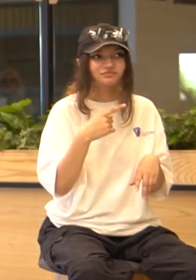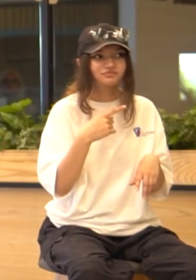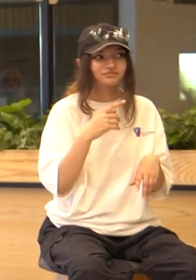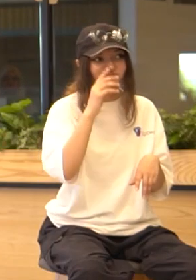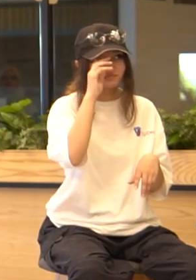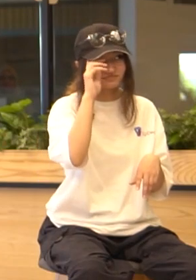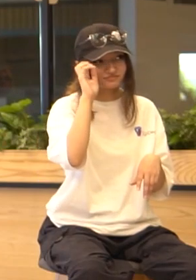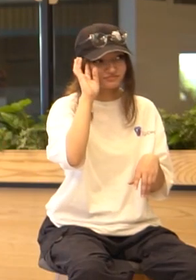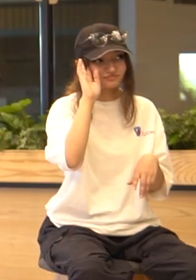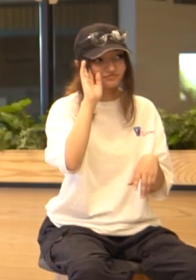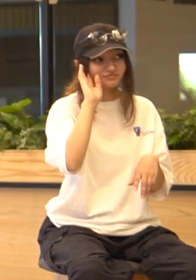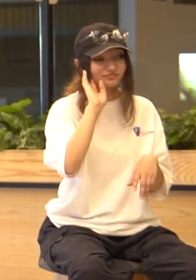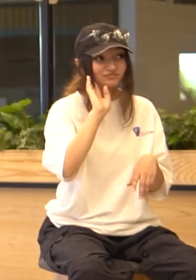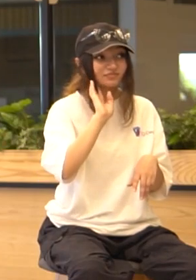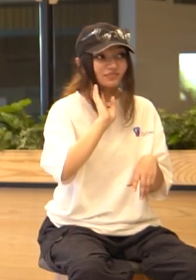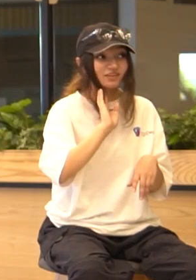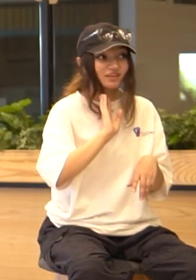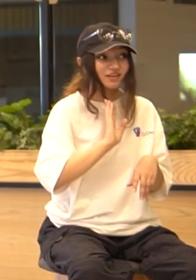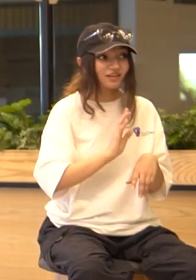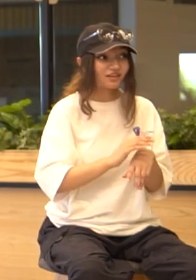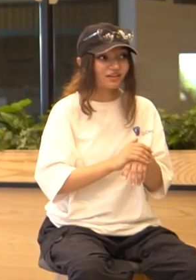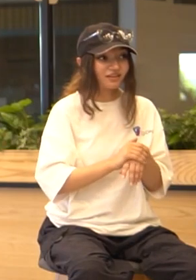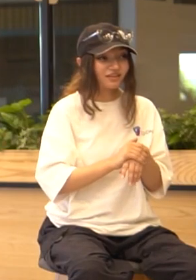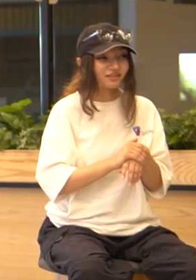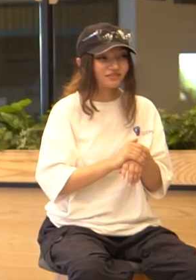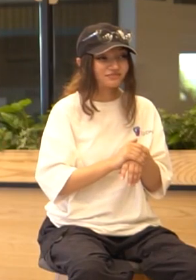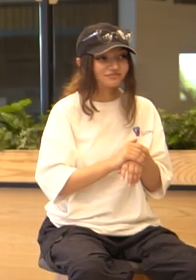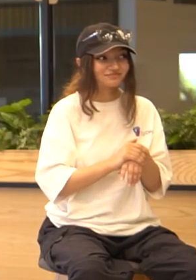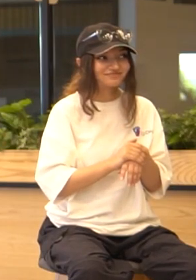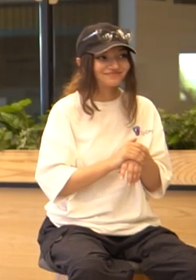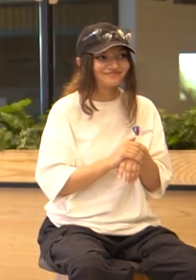In reverse. In reverse. You know it in reverse? Well,